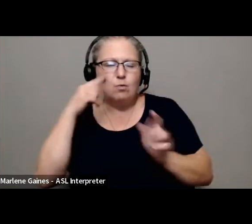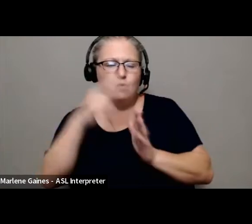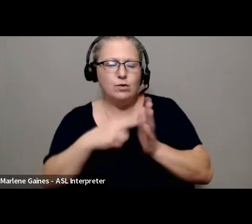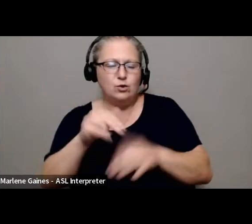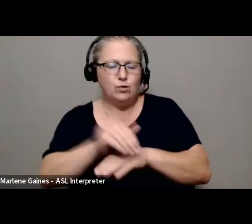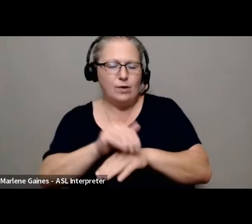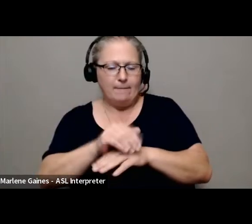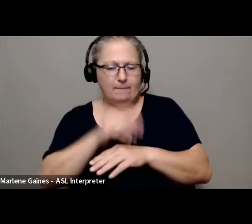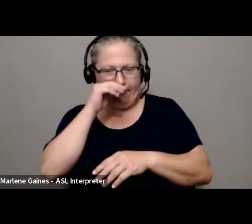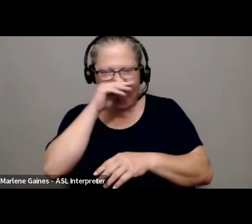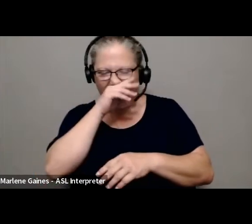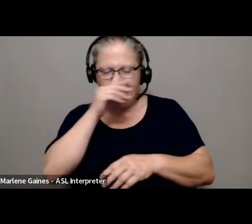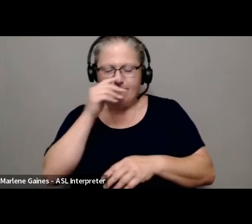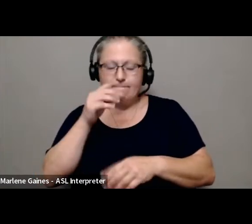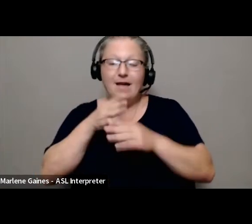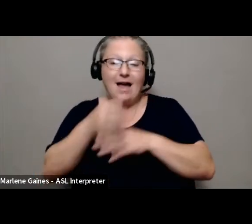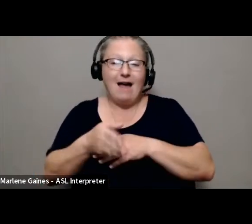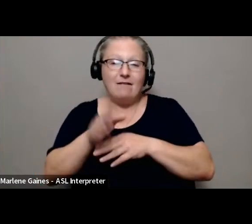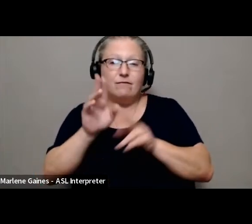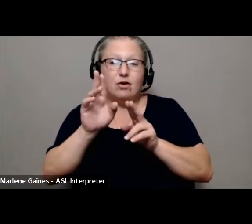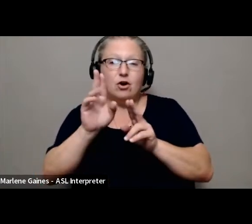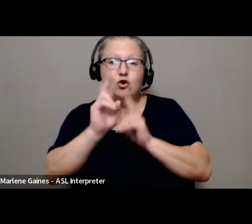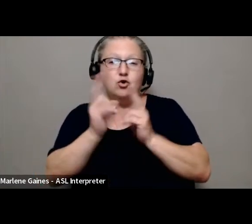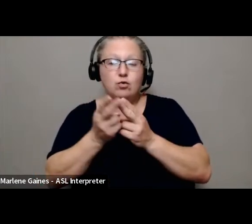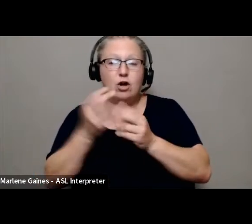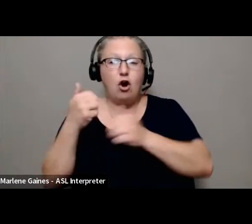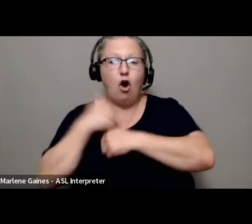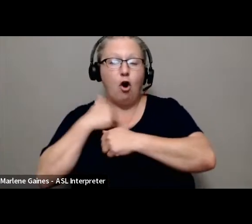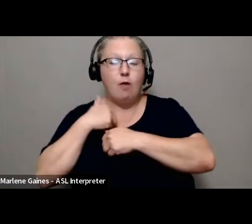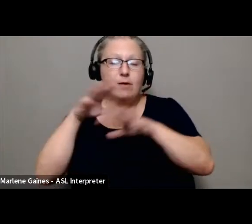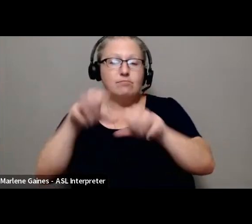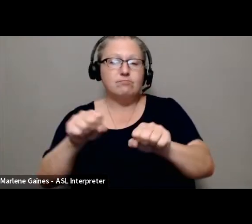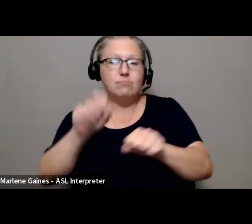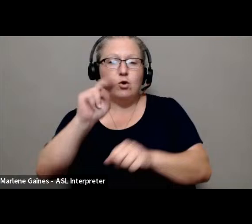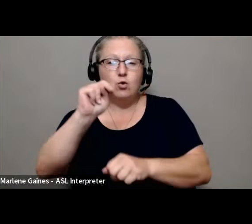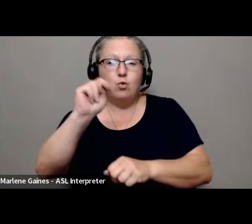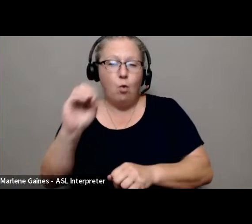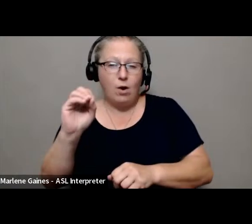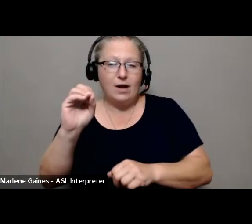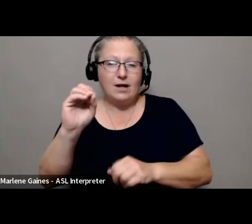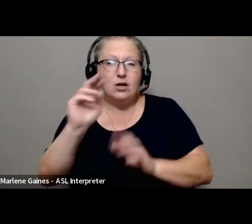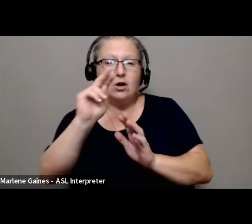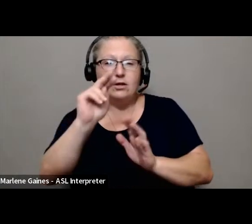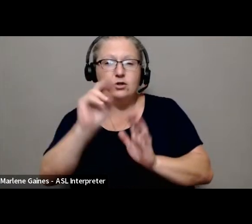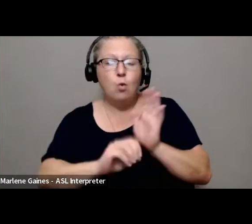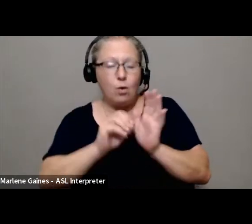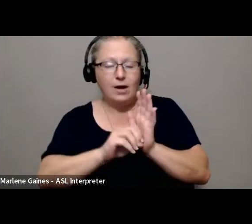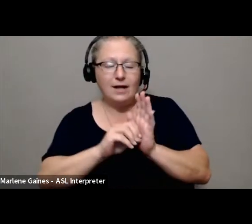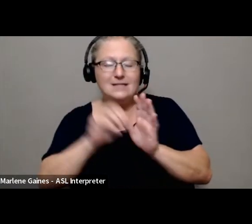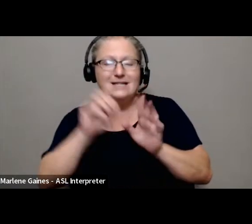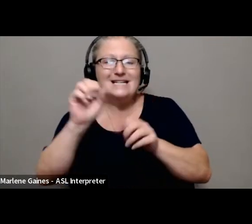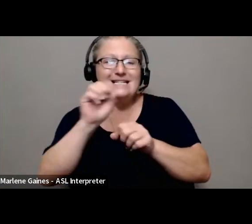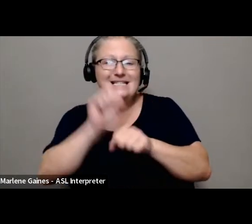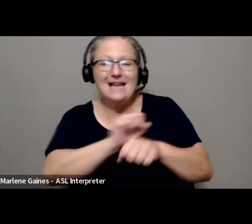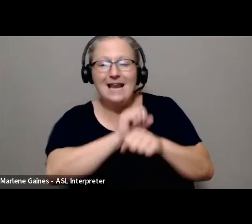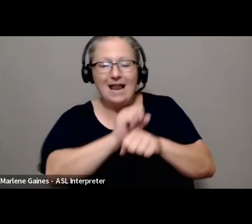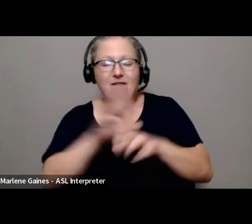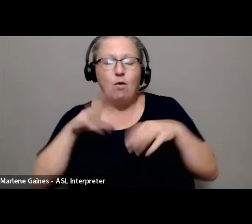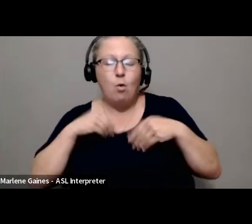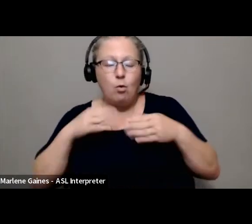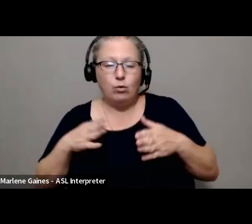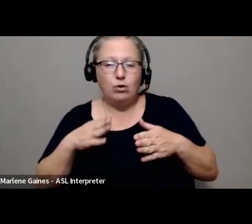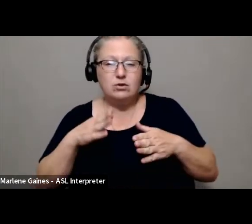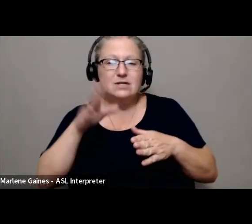tonight. Whereas after the Union Army captured New Orleans in 1862, slave owners in Confederate states migrated